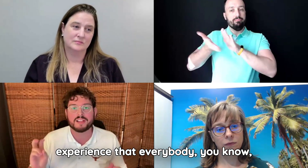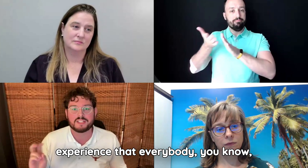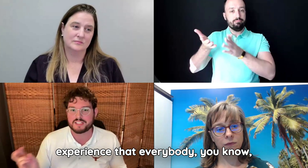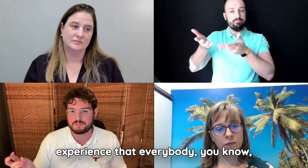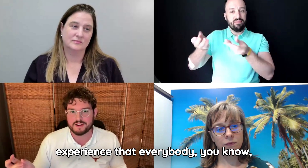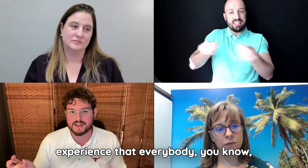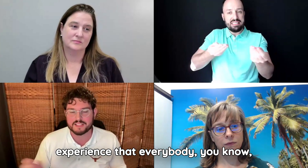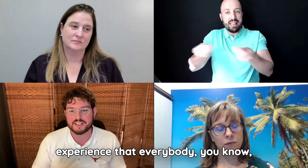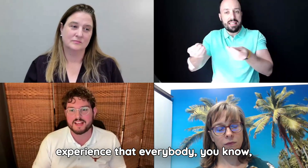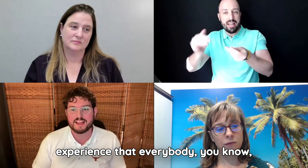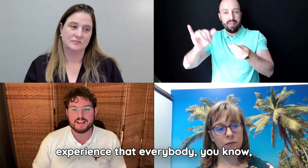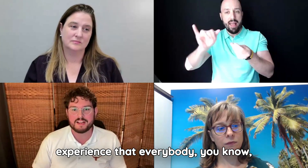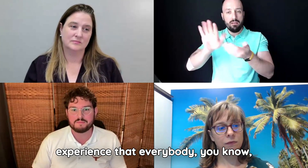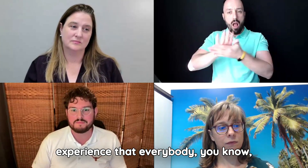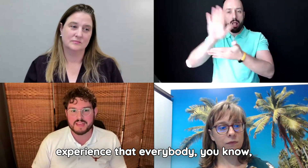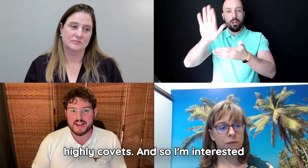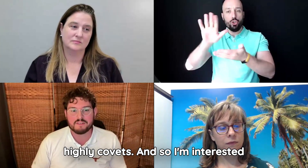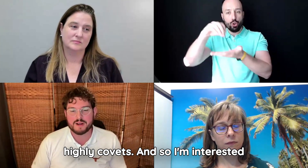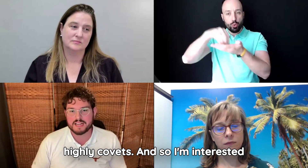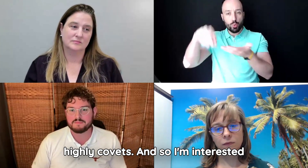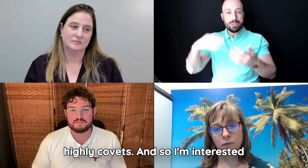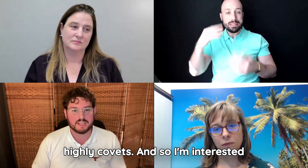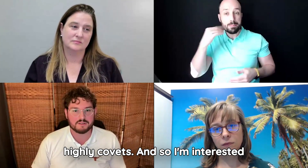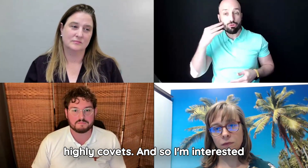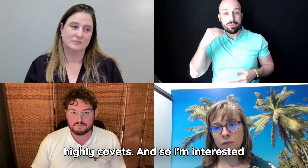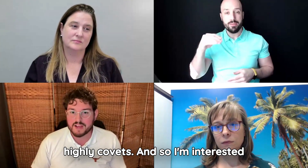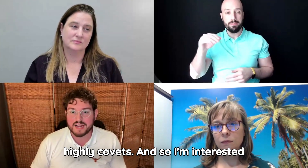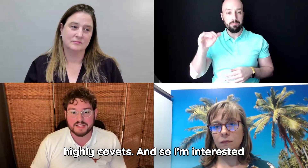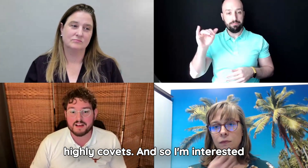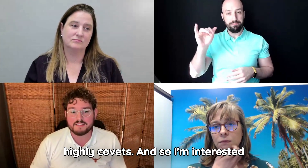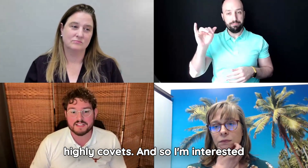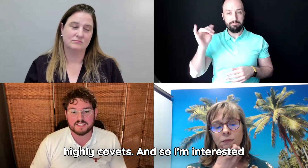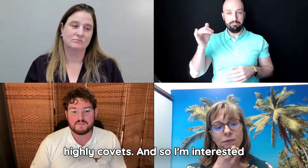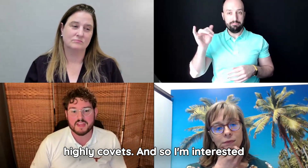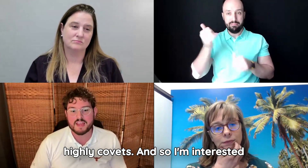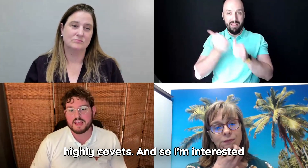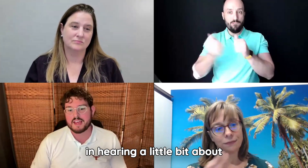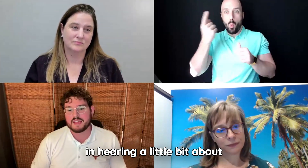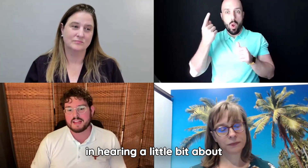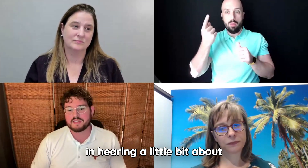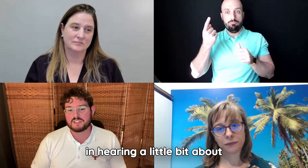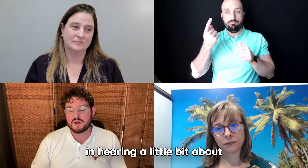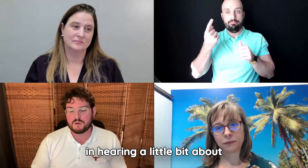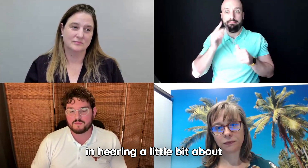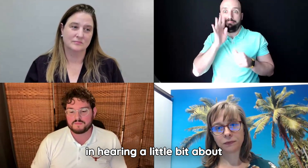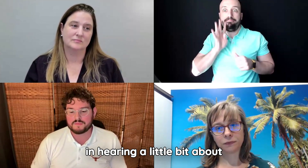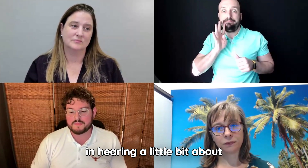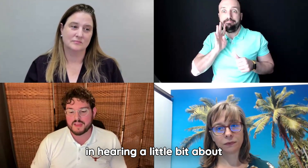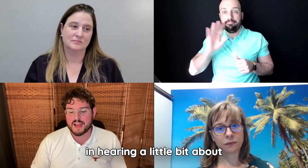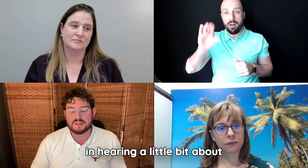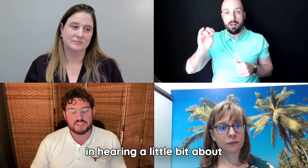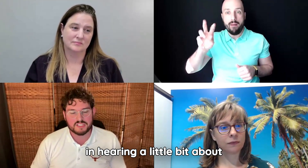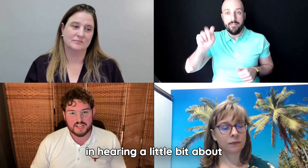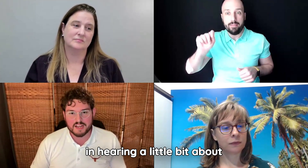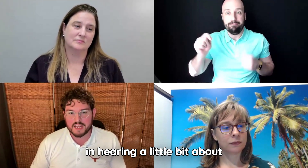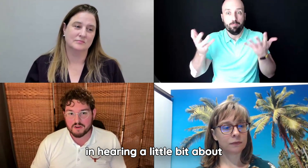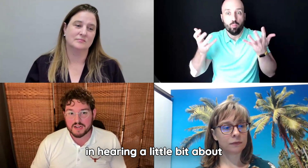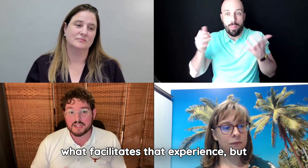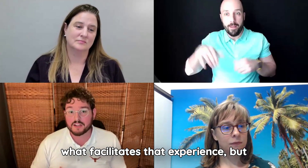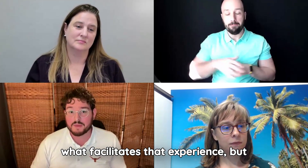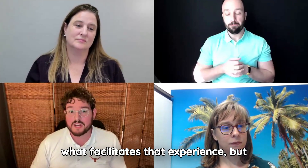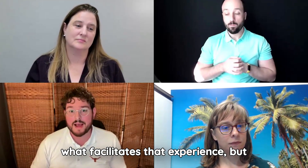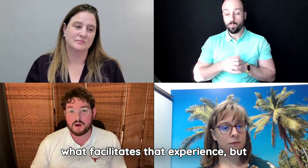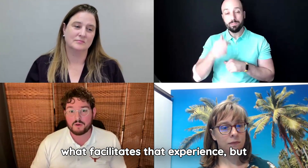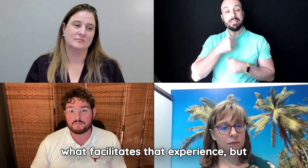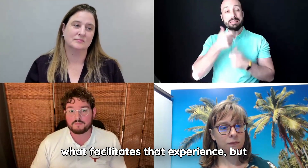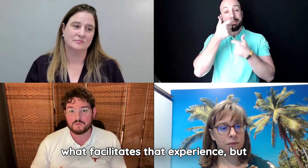that college experience that everybody, highly covets. And so I'm interested in hearing